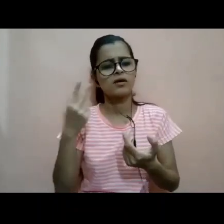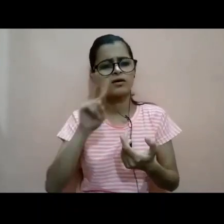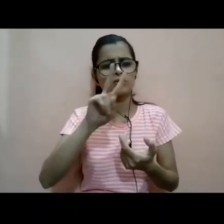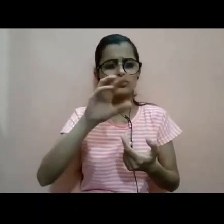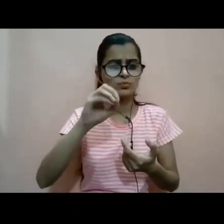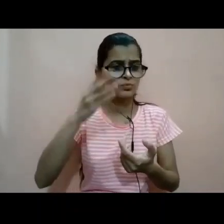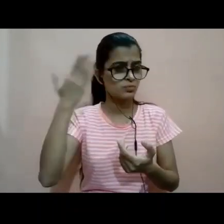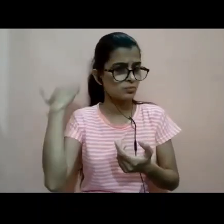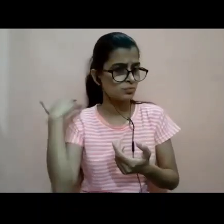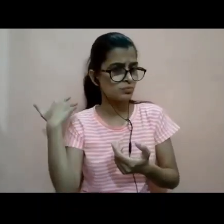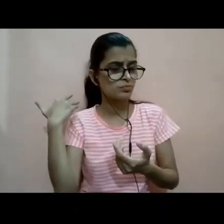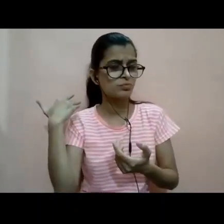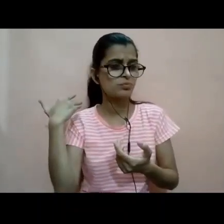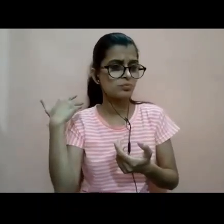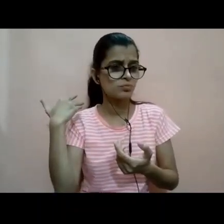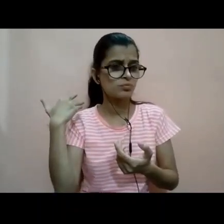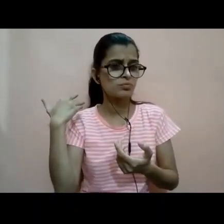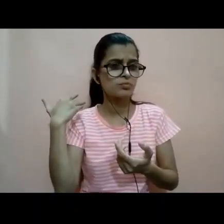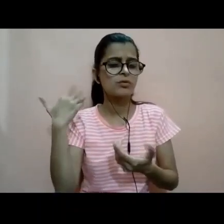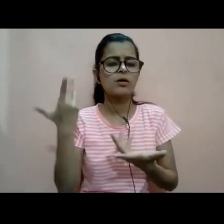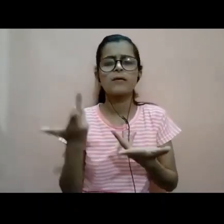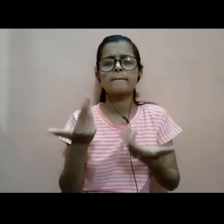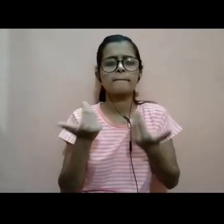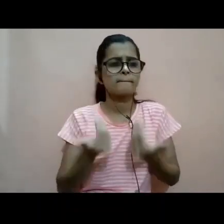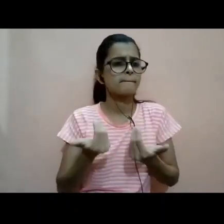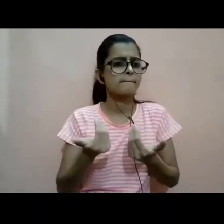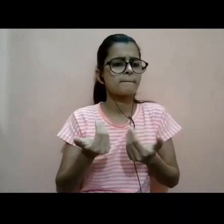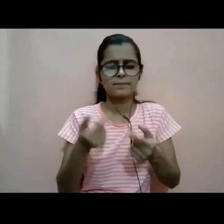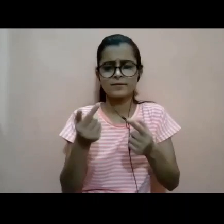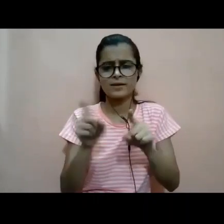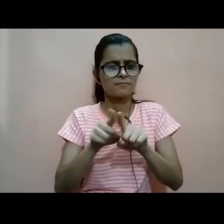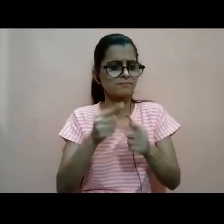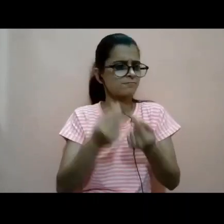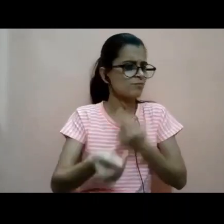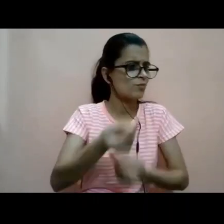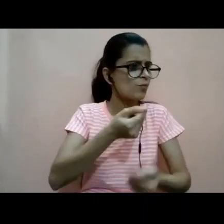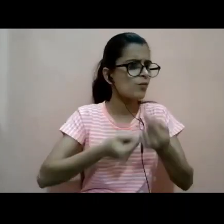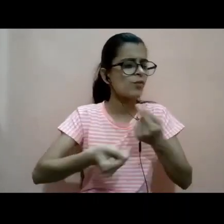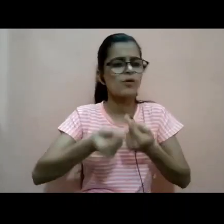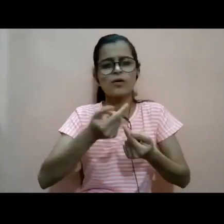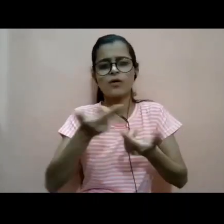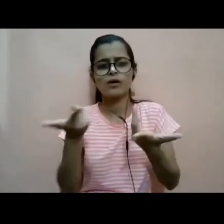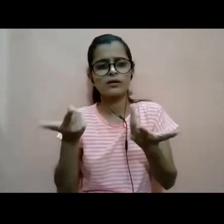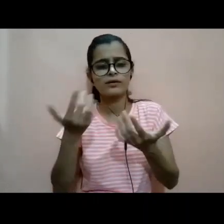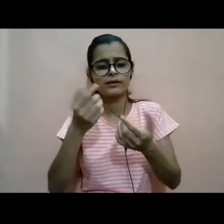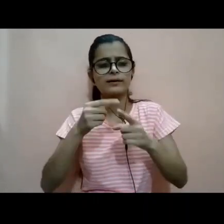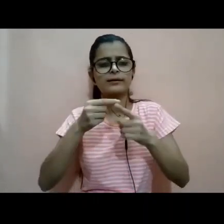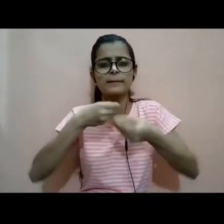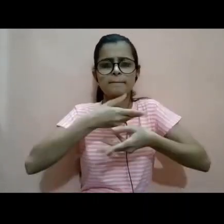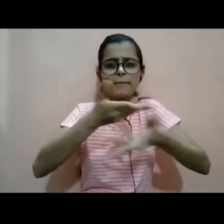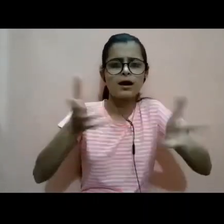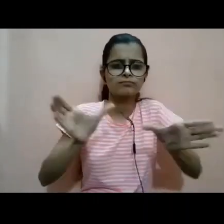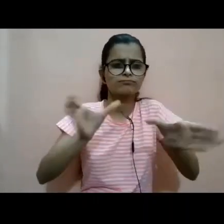think if you asked me what made me happy then, it would be politics, parties, clothes and music, in that order.